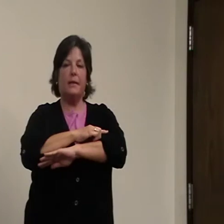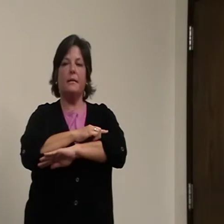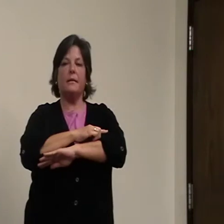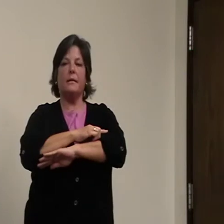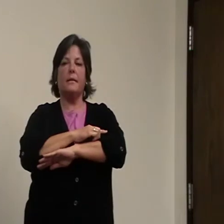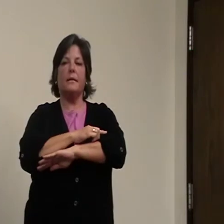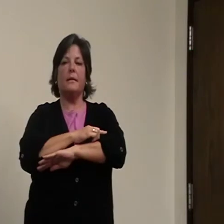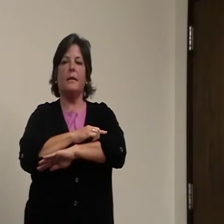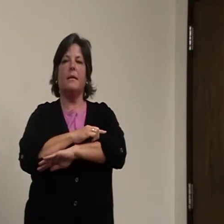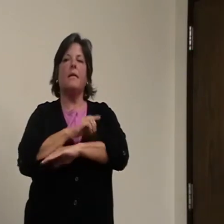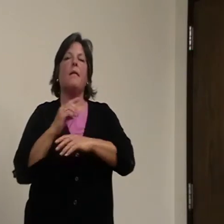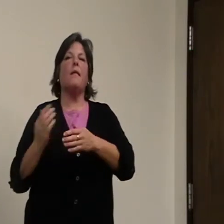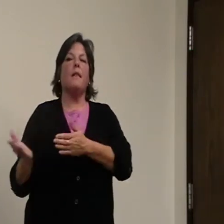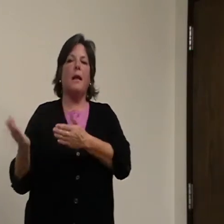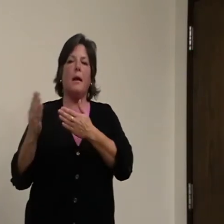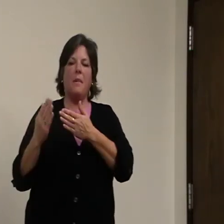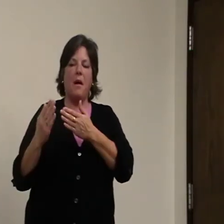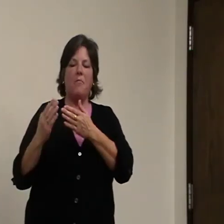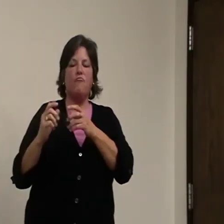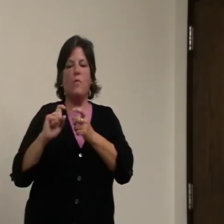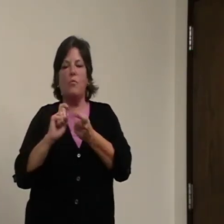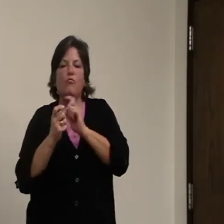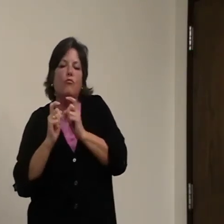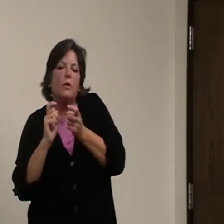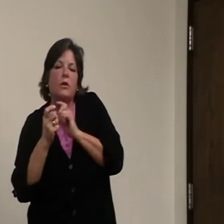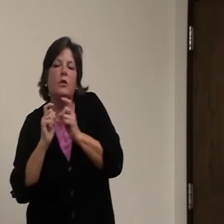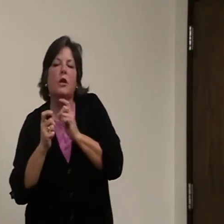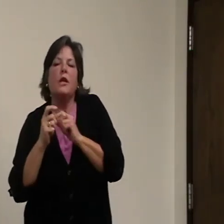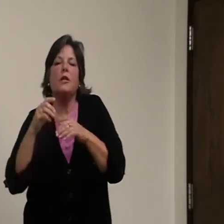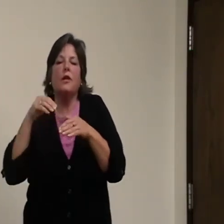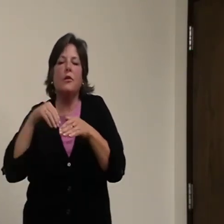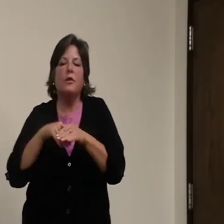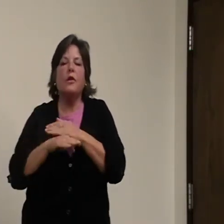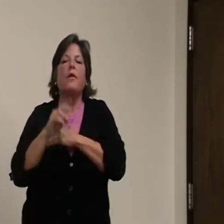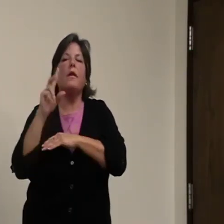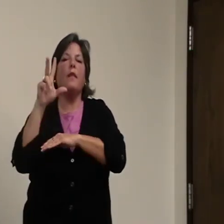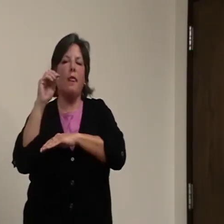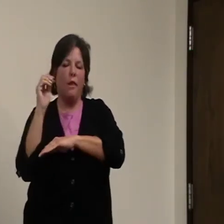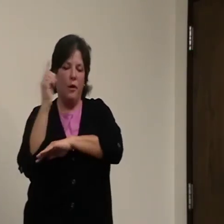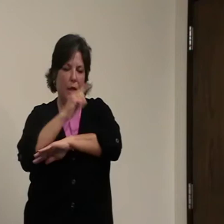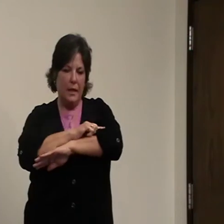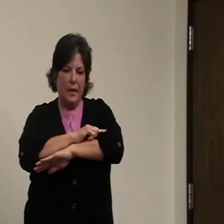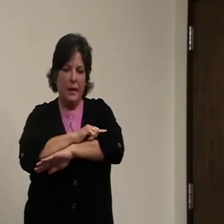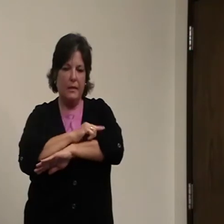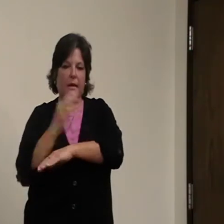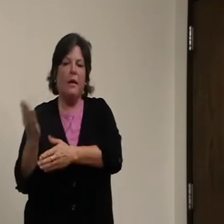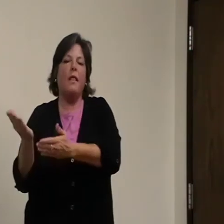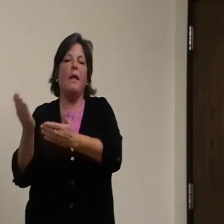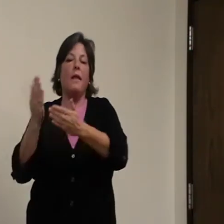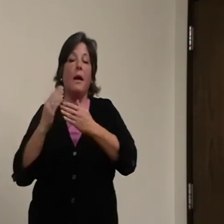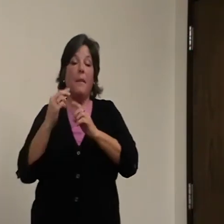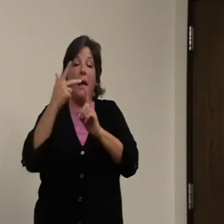make adjustments and whatnot during that trial period. Then after that, we have them come back in 3 months for another